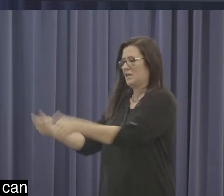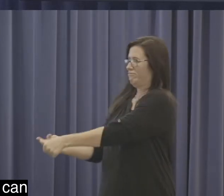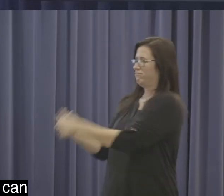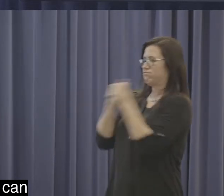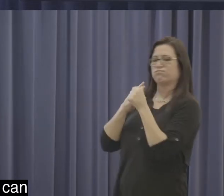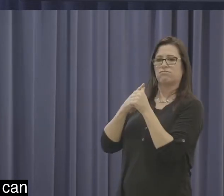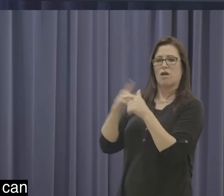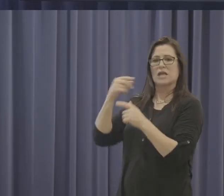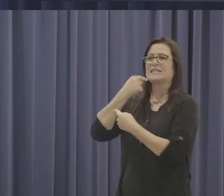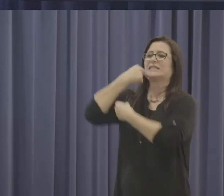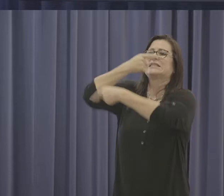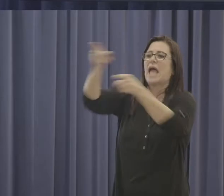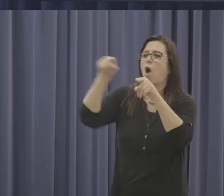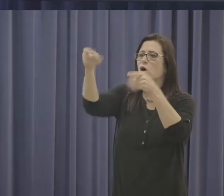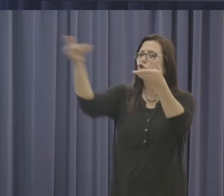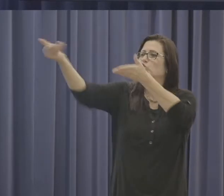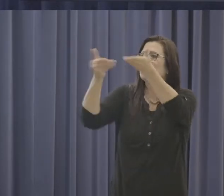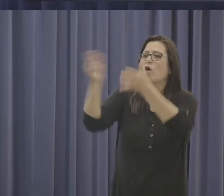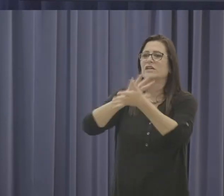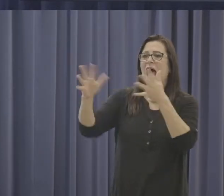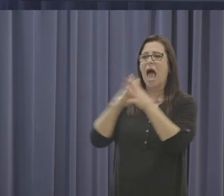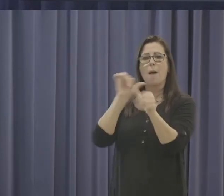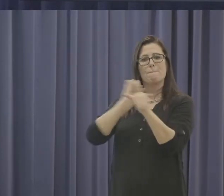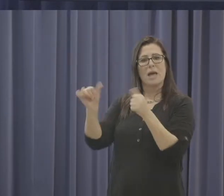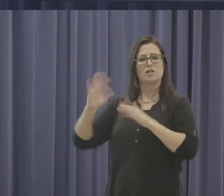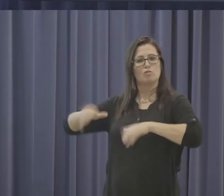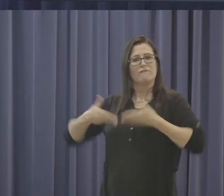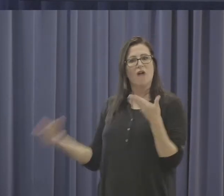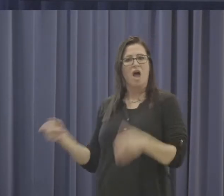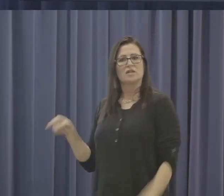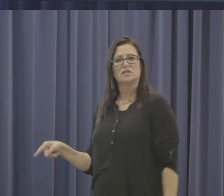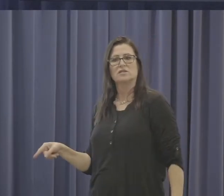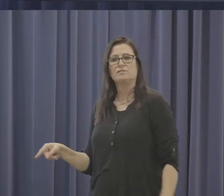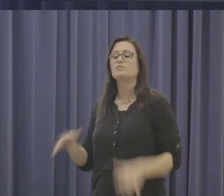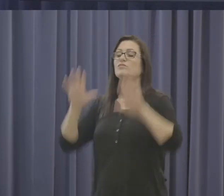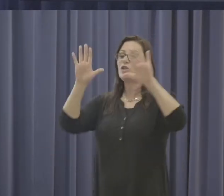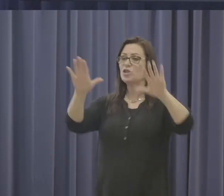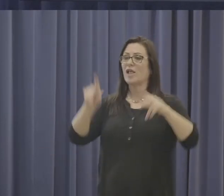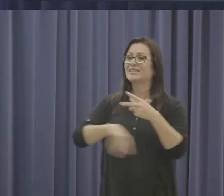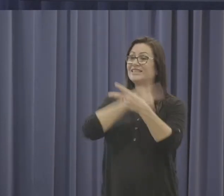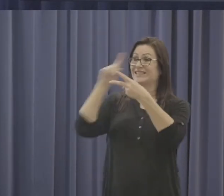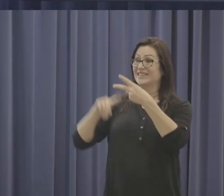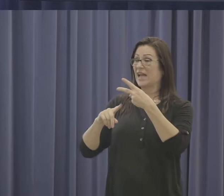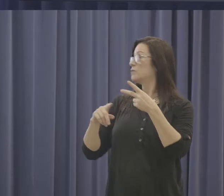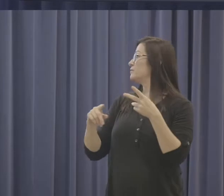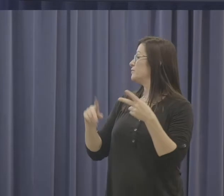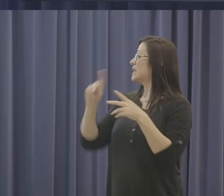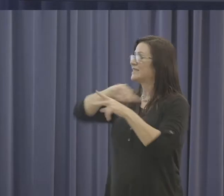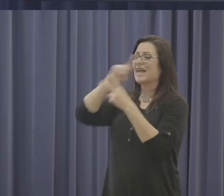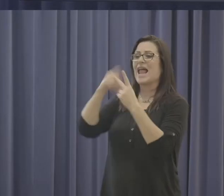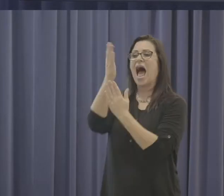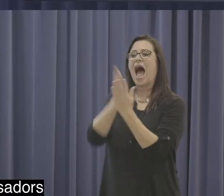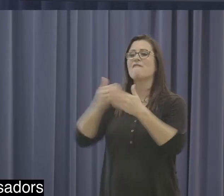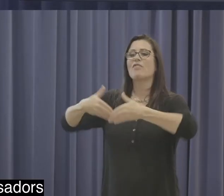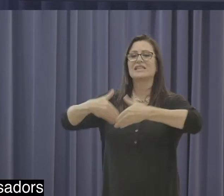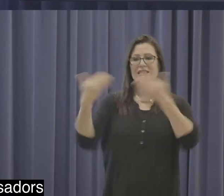respond to their needs and promote a fulfilling life. So, in the second half of the project, or second half of the